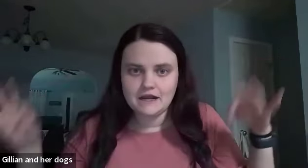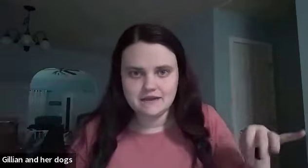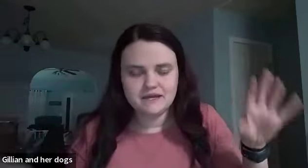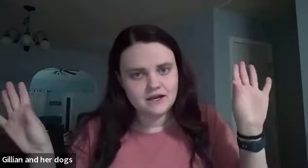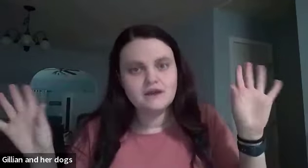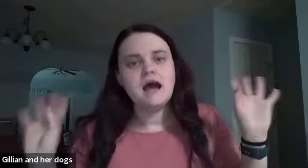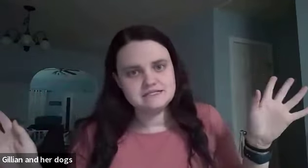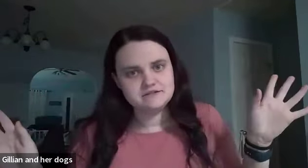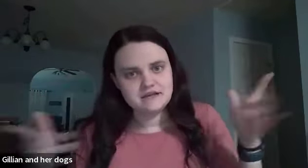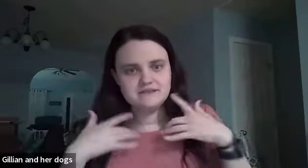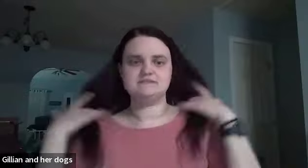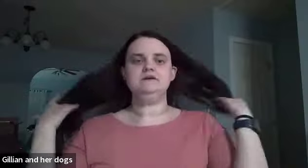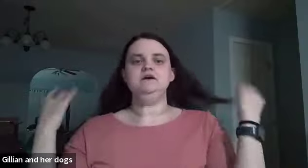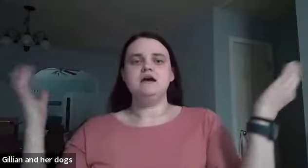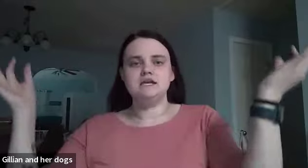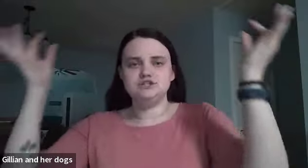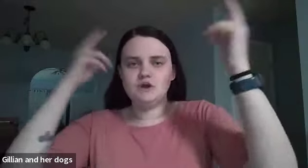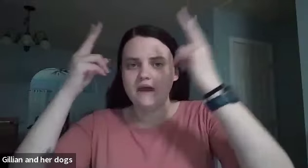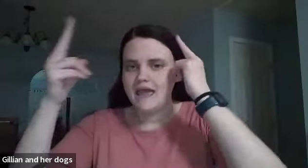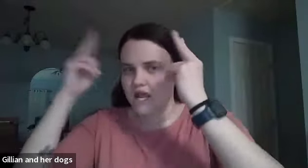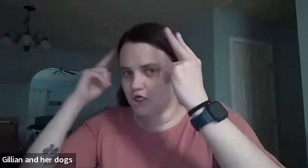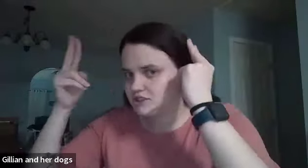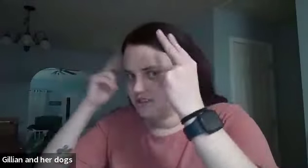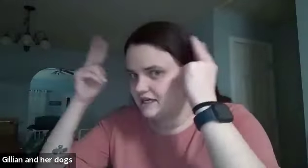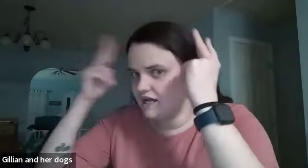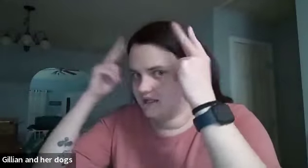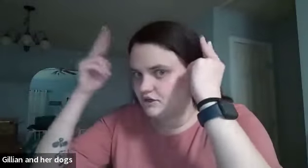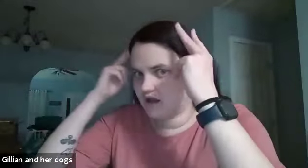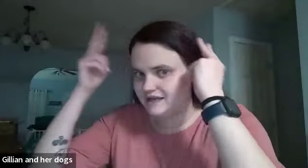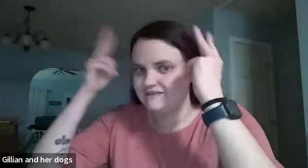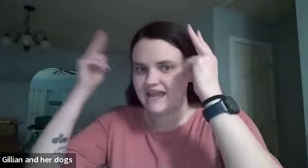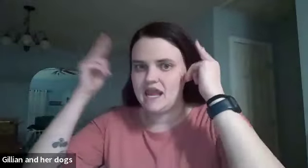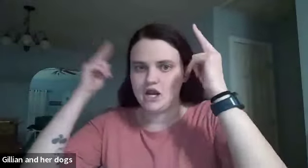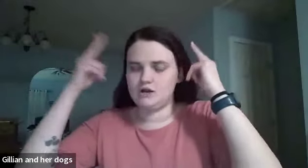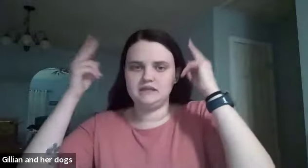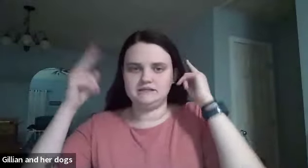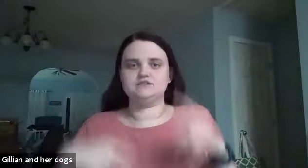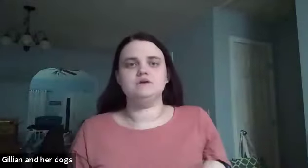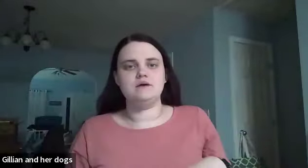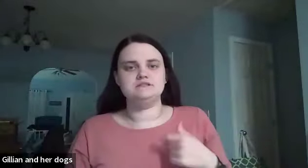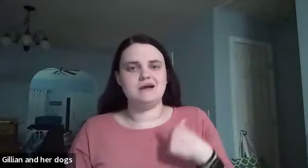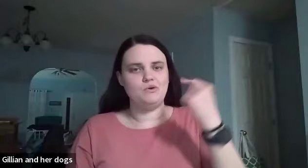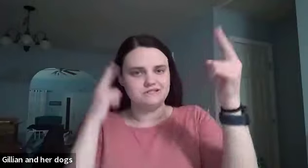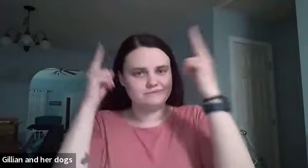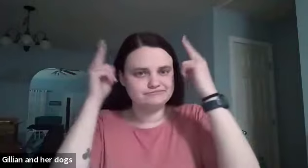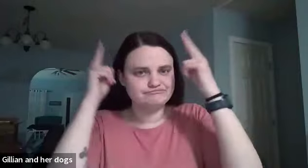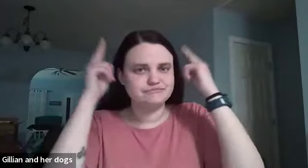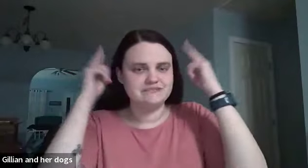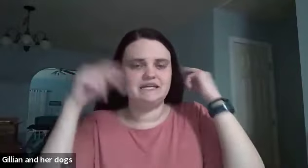I dye my hair. I still sign this. Is you go hair, like cutting, like you're cutting it, like hair place. So I would say I'm going to get